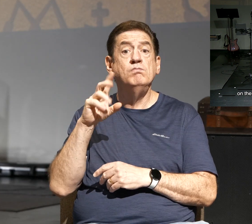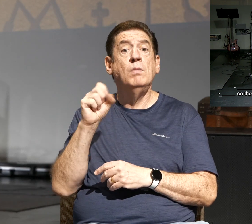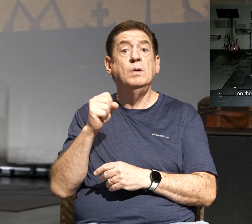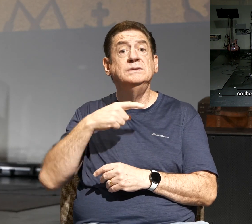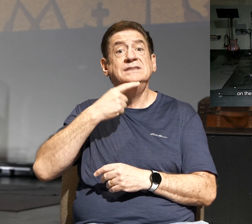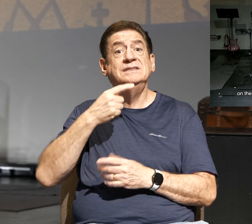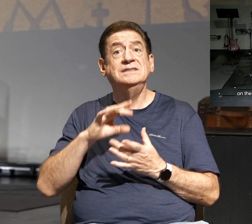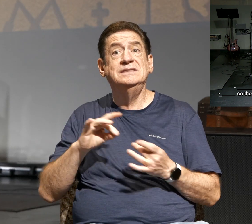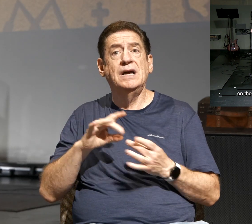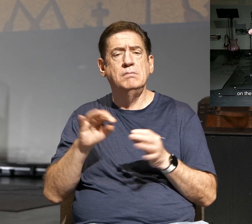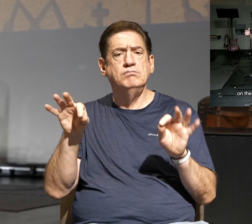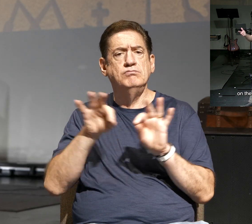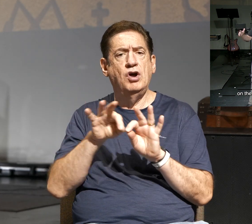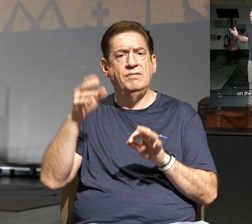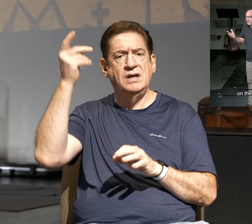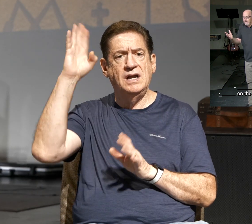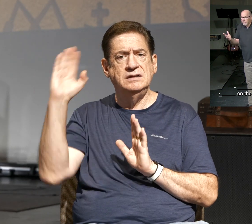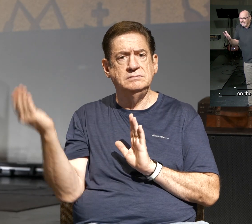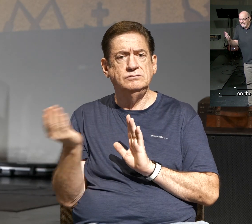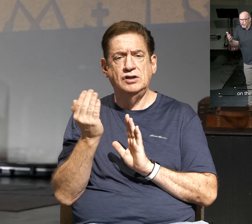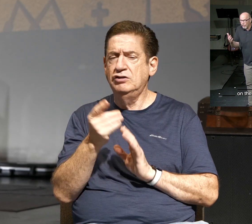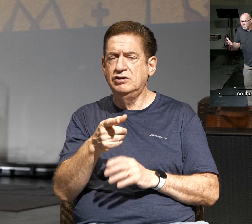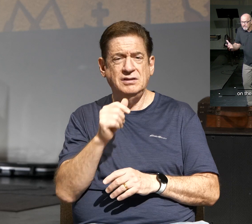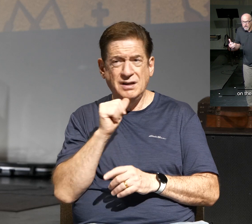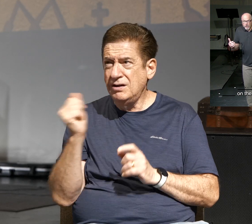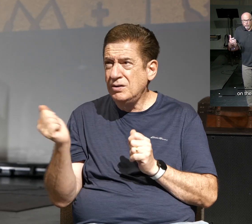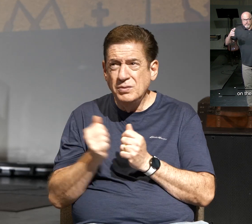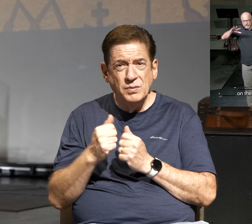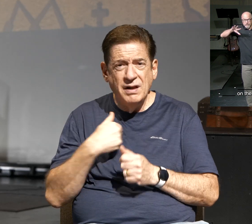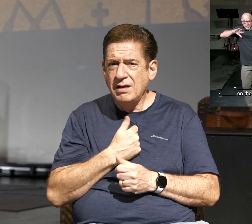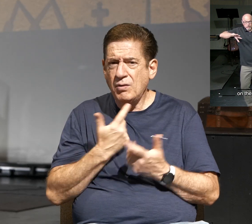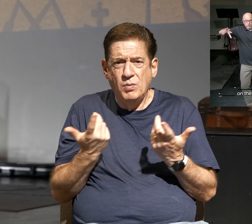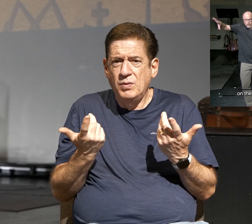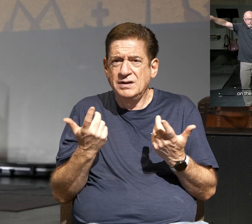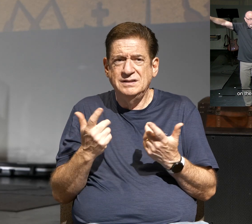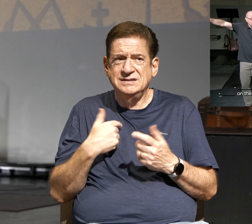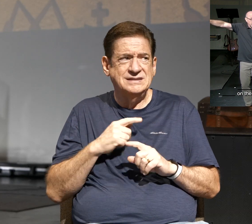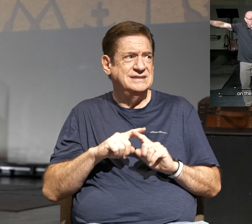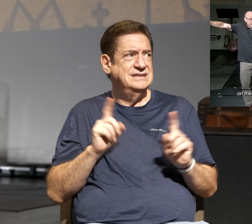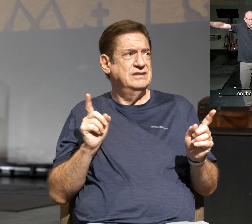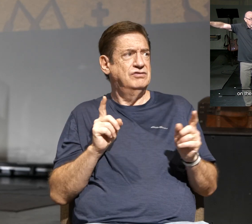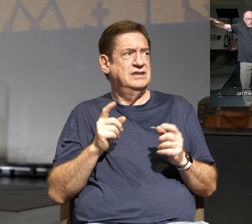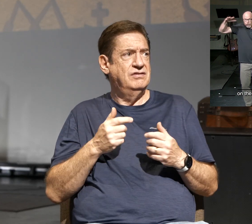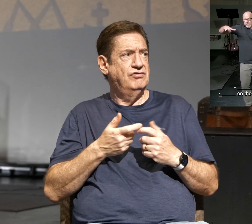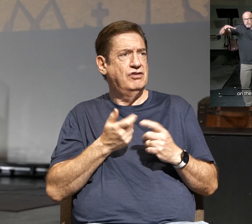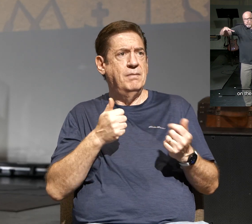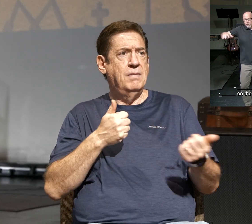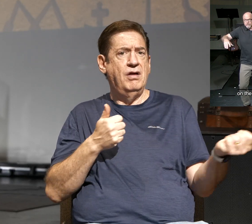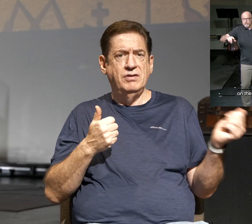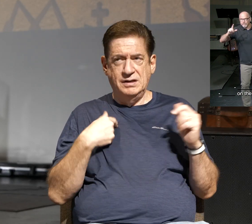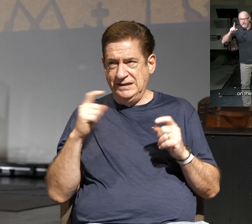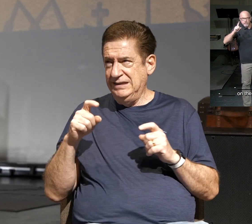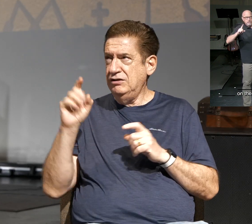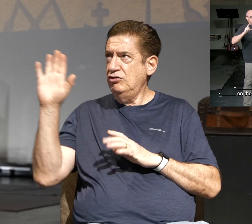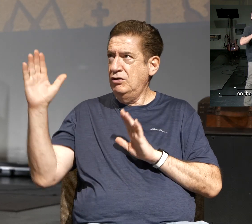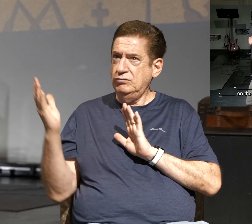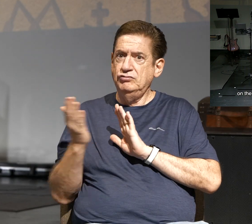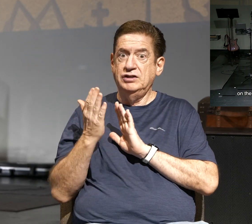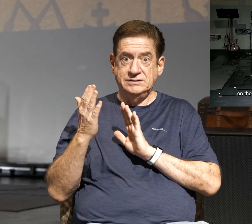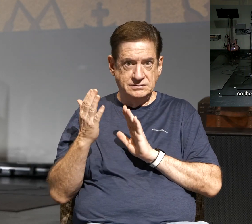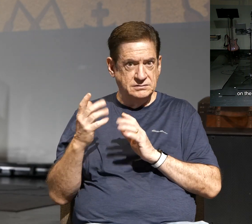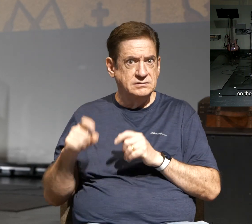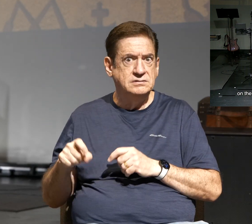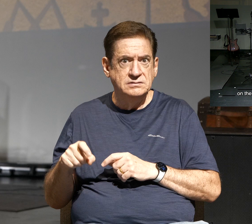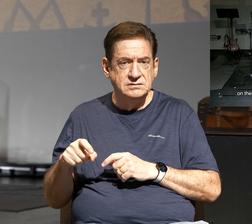show you the importance of God's presence. And he's saying, you're not going to go with us? What's going to set us apart from everybody else? We need your presence. In fact, this is what he